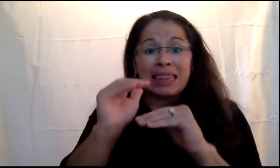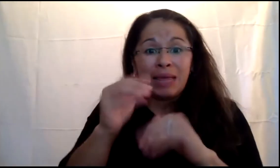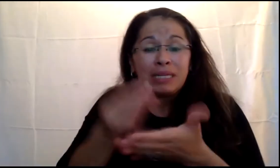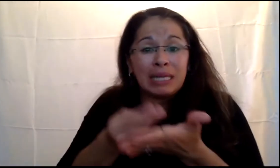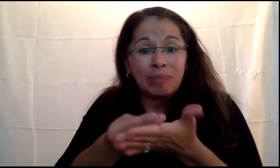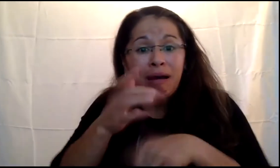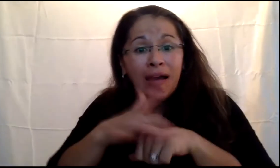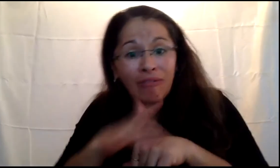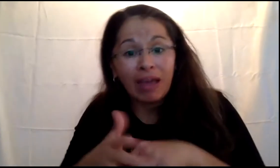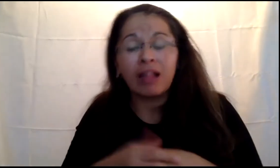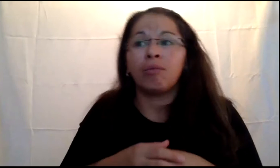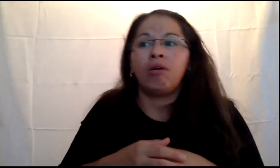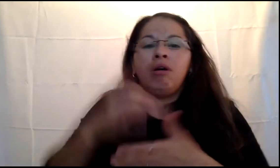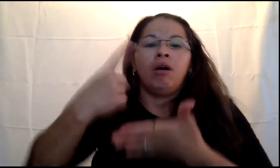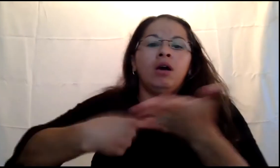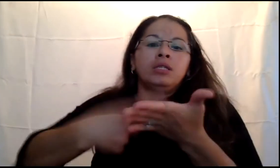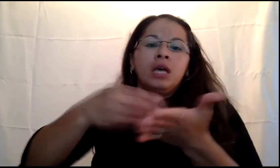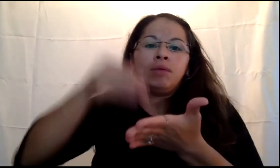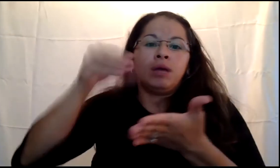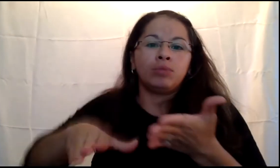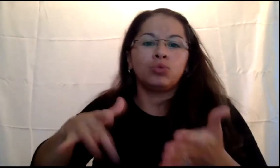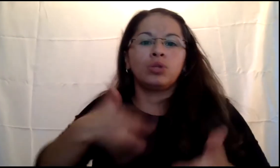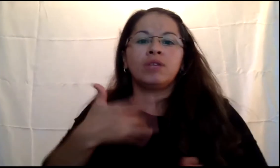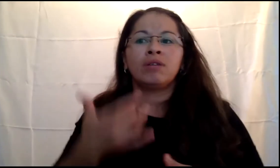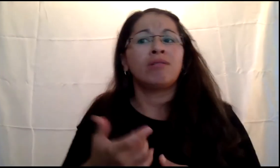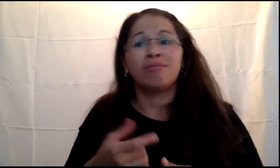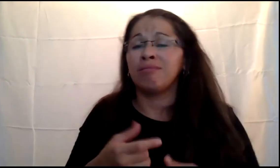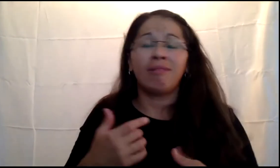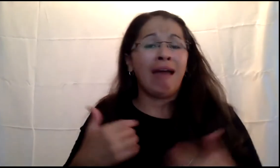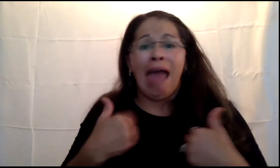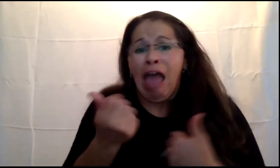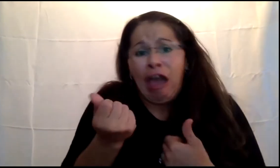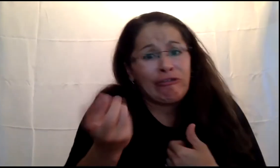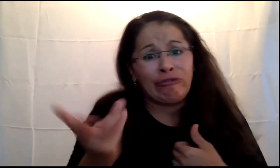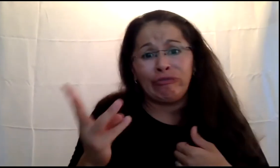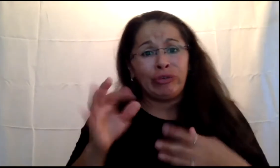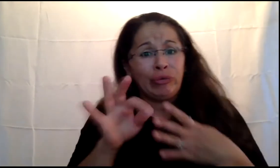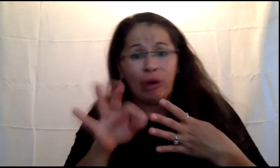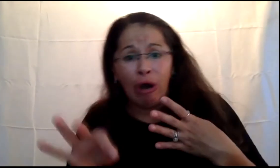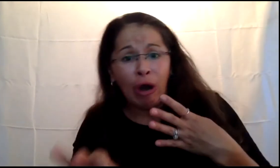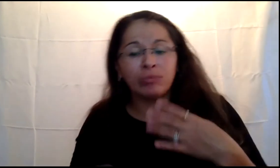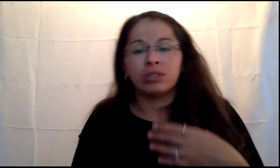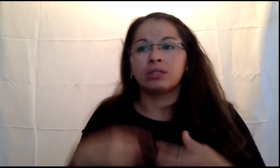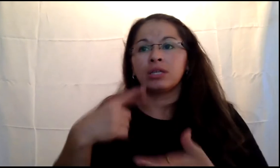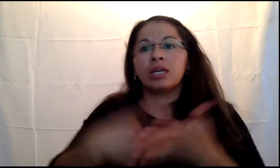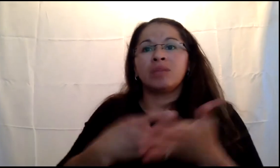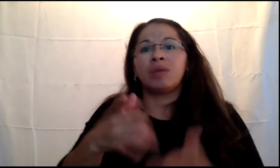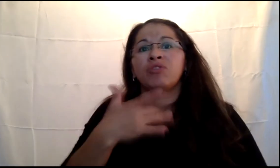maybe perhaps feel like they don't have a lot of options, that sometimes they're told your only option is to go to community college or